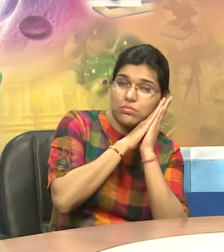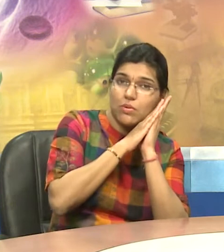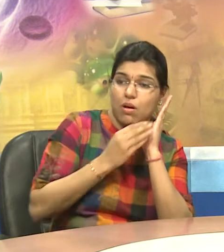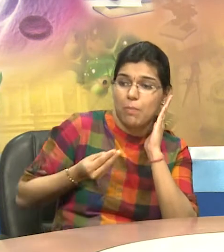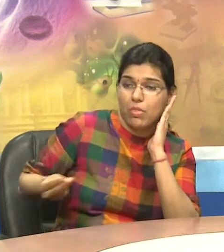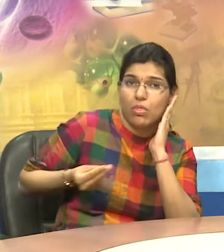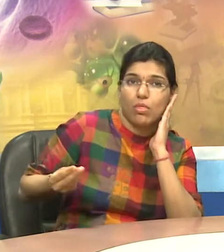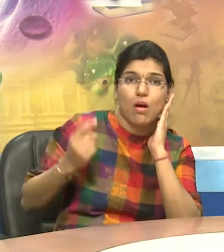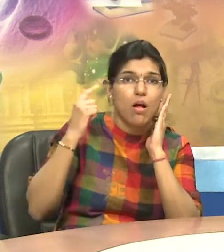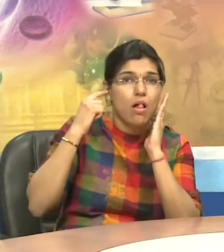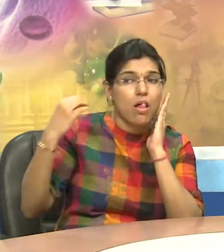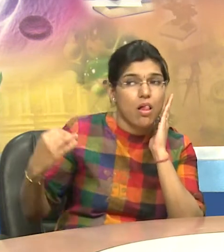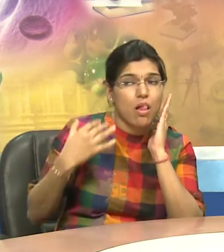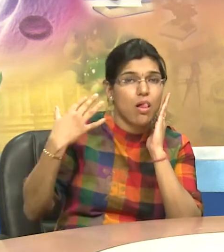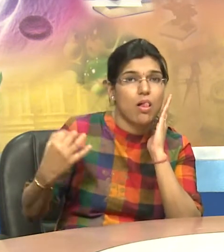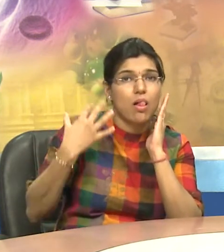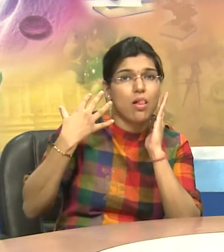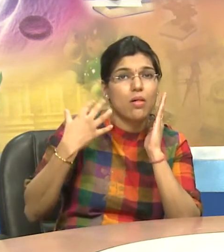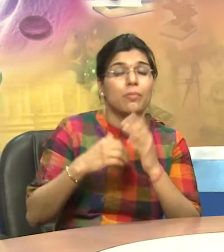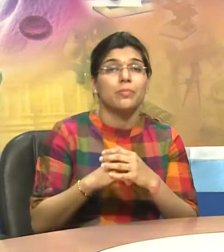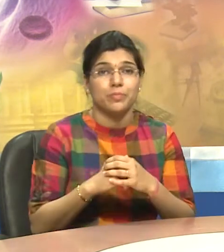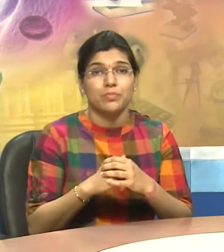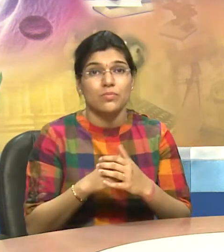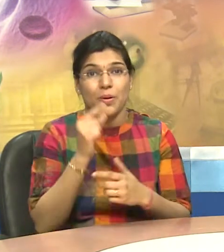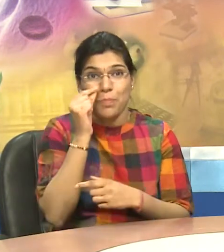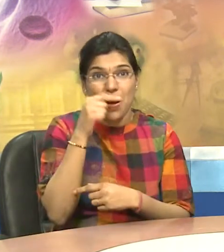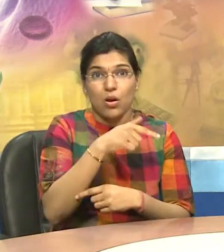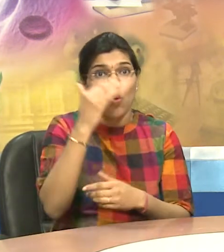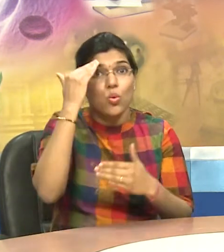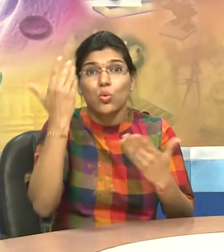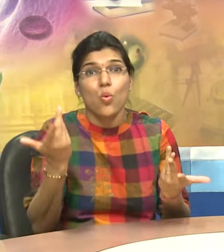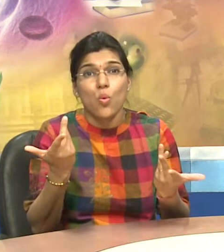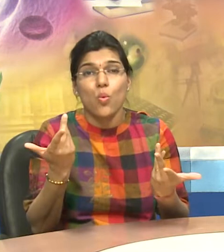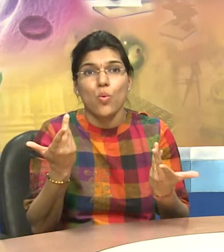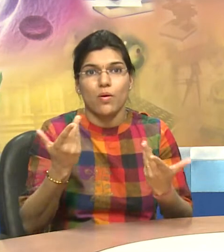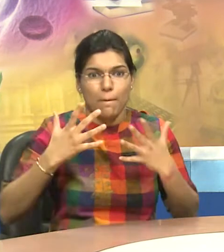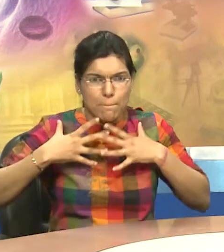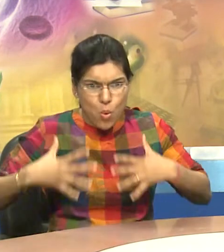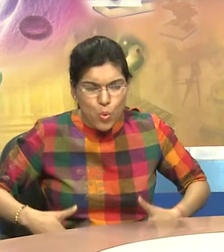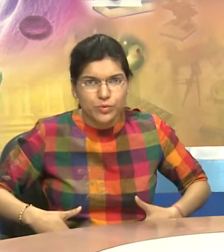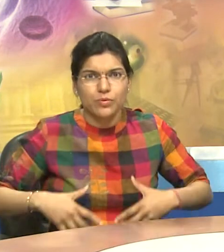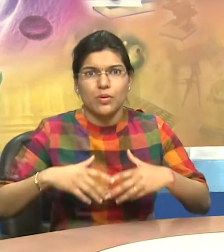the Nasir says he can sleep easily if the sound is coming. He doesn't have any